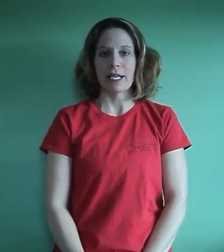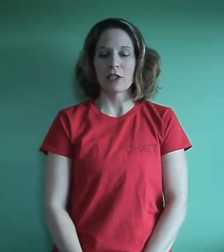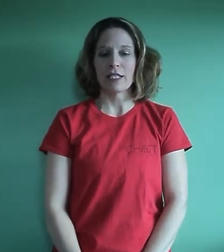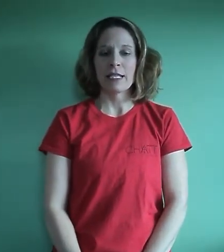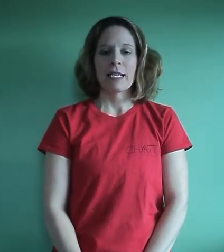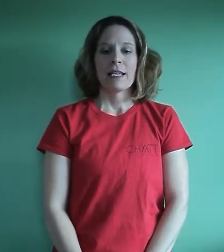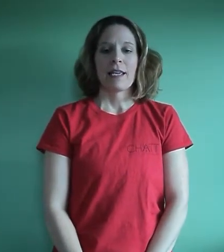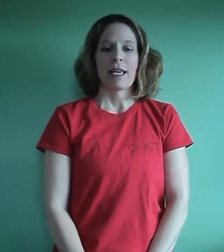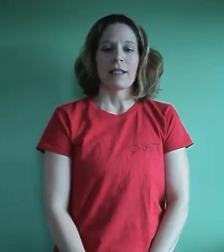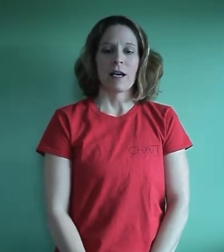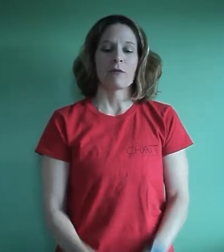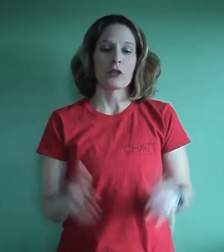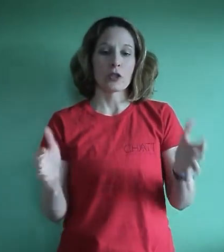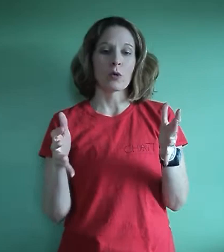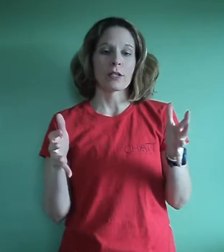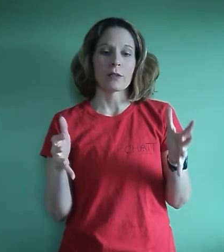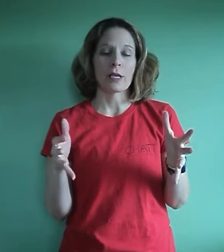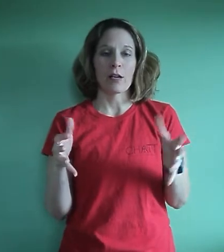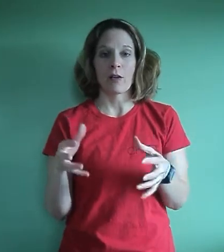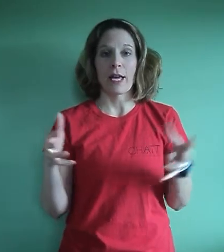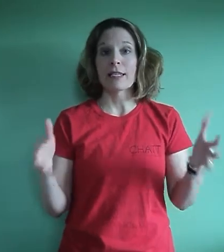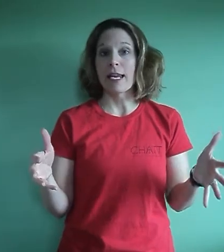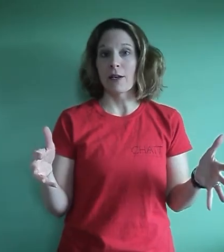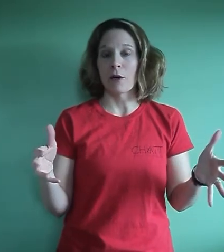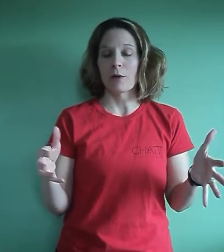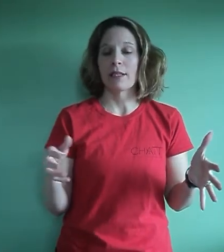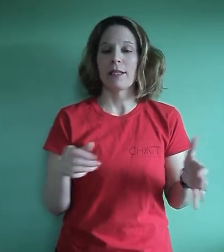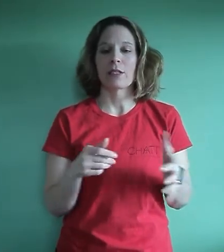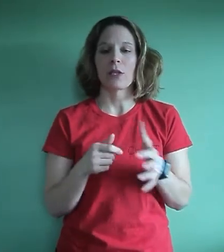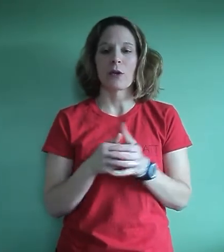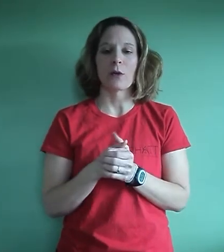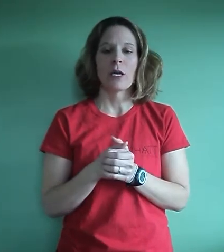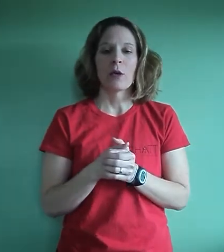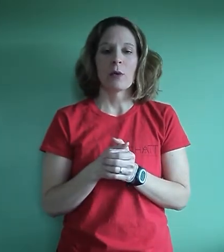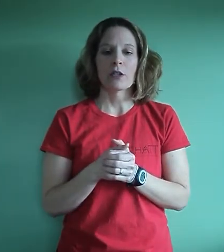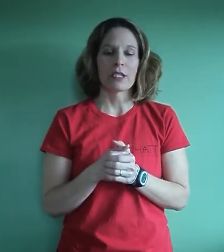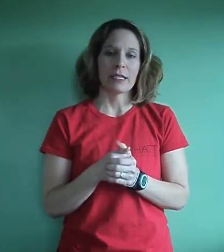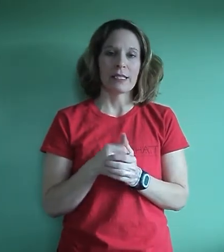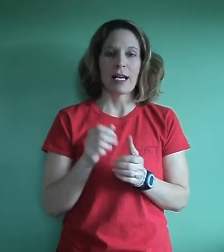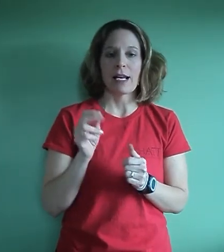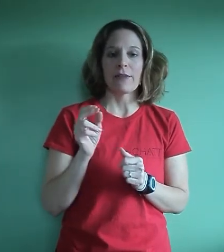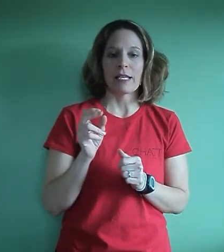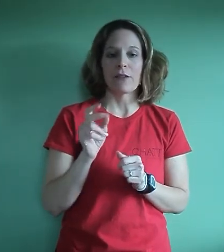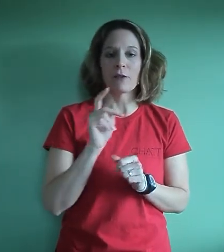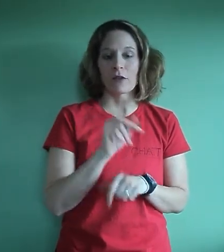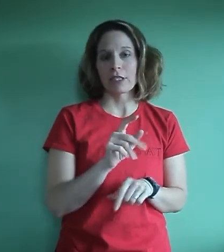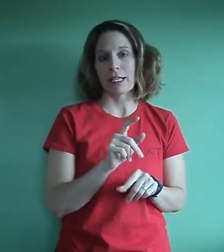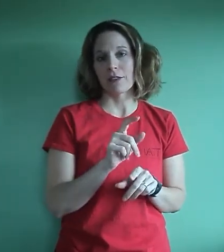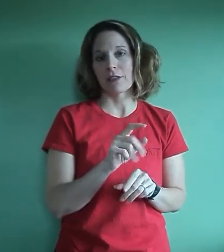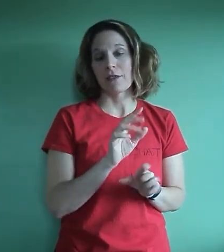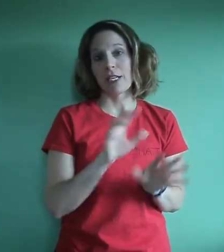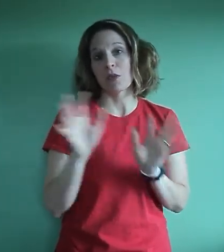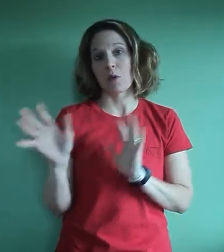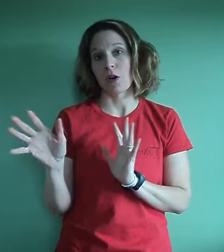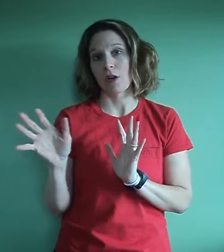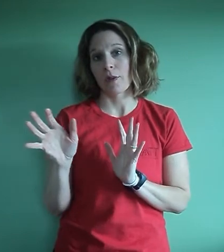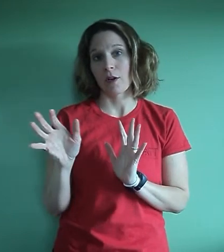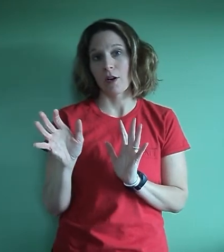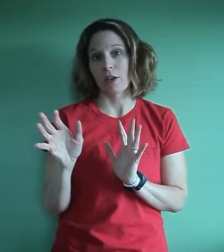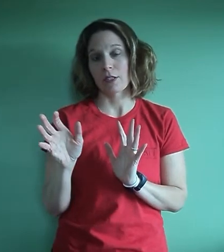Organization. And for short, we call that NATO. And so we are just going to sign the first letters of each word on the card. So